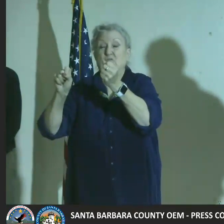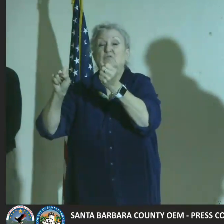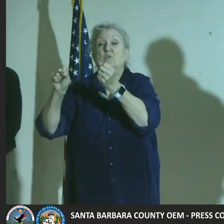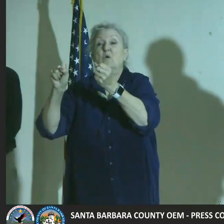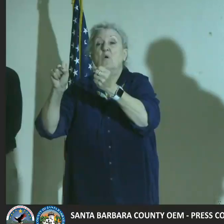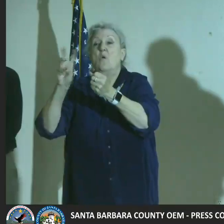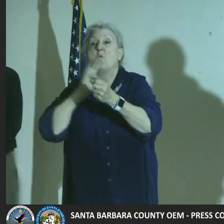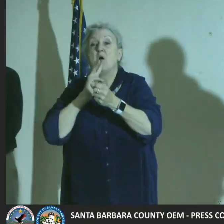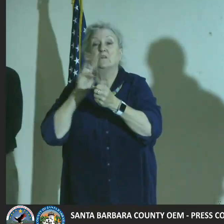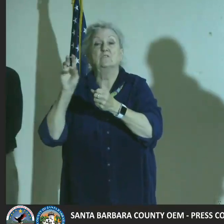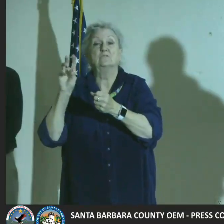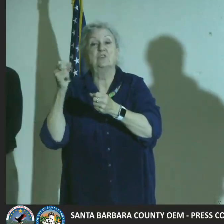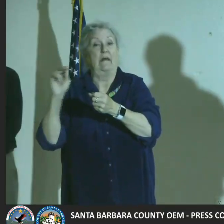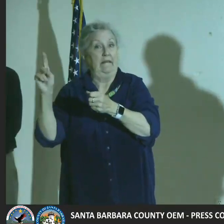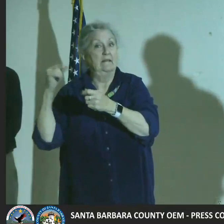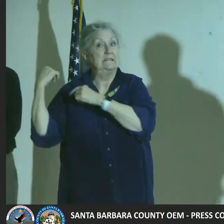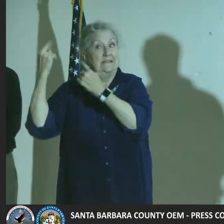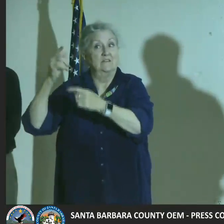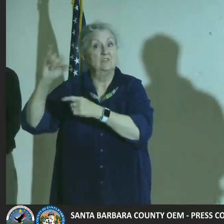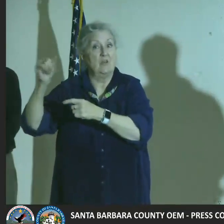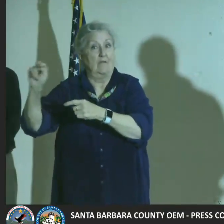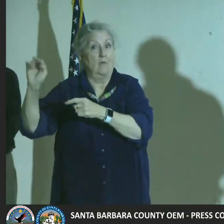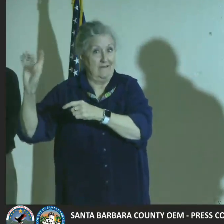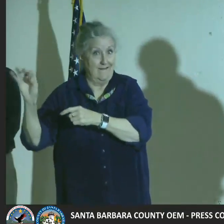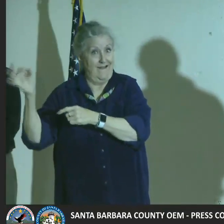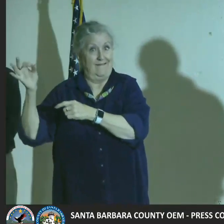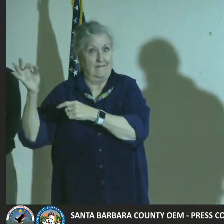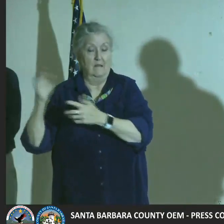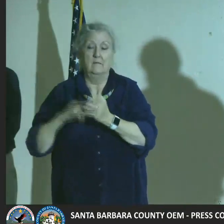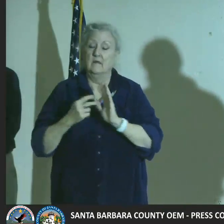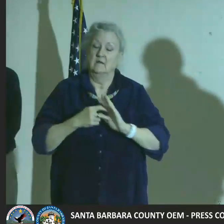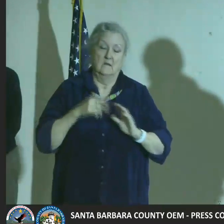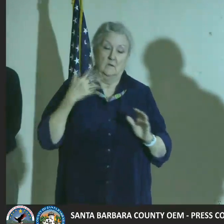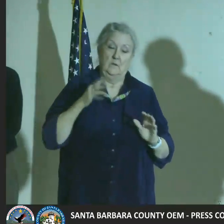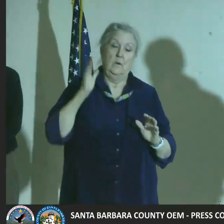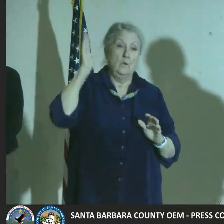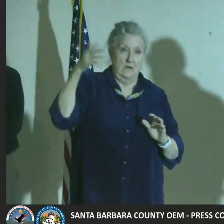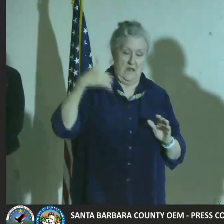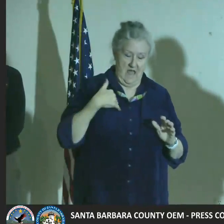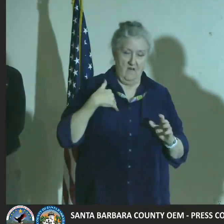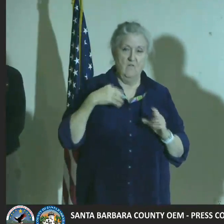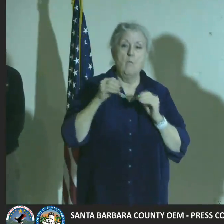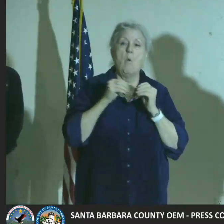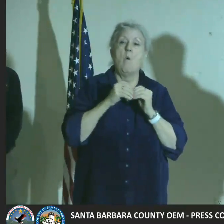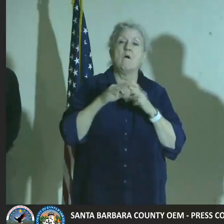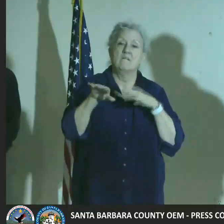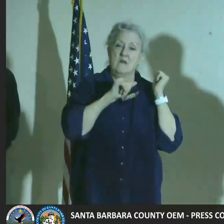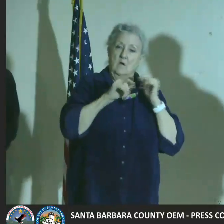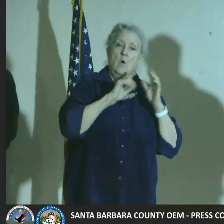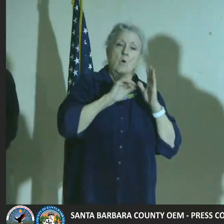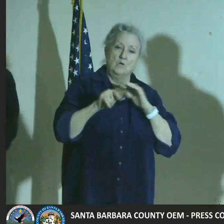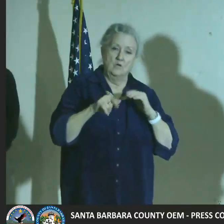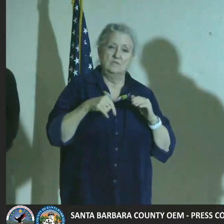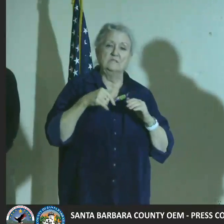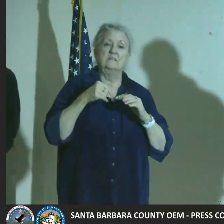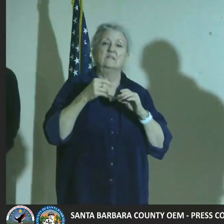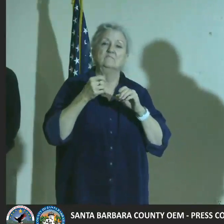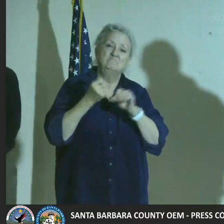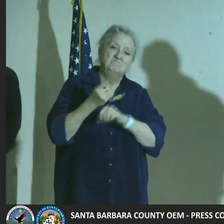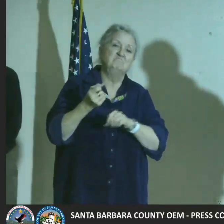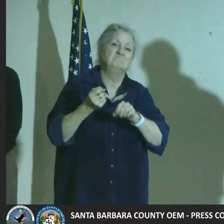9th. That means that we will almost certainly have future evacuation orders in the coming few